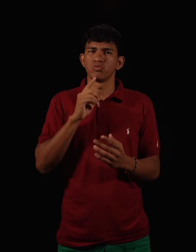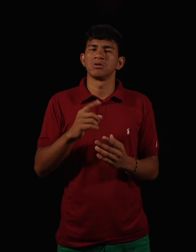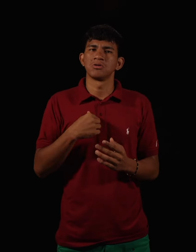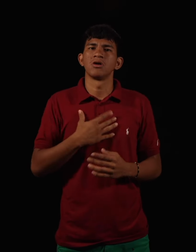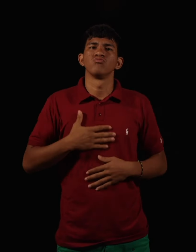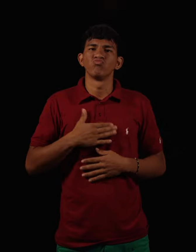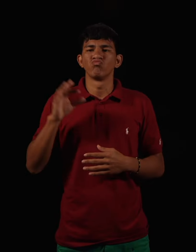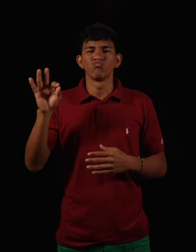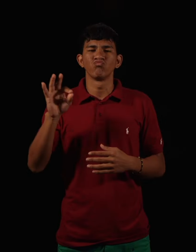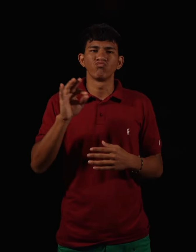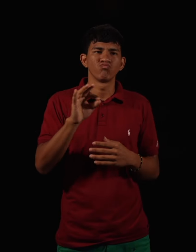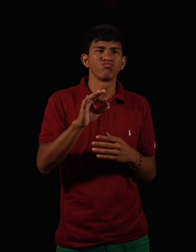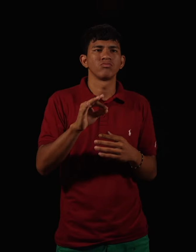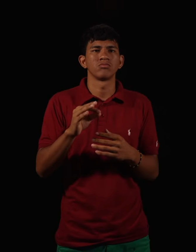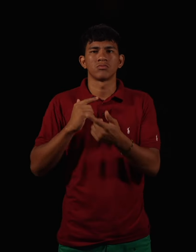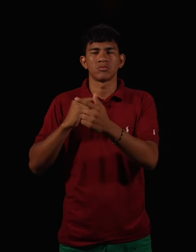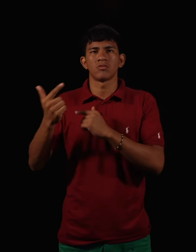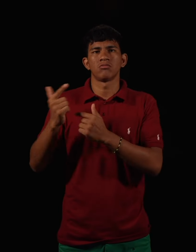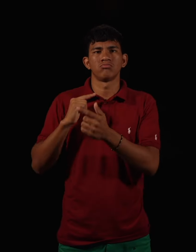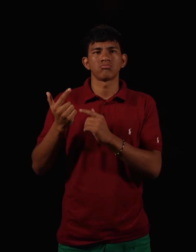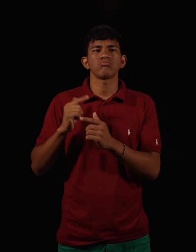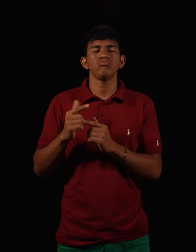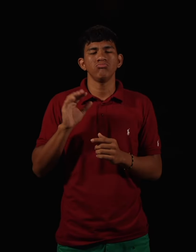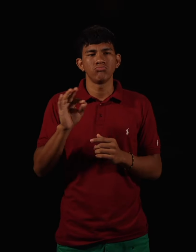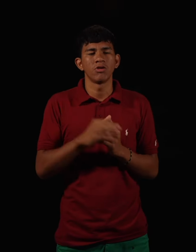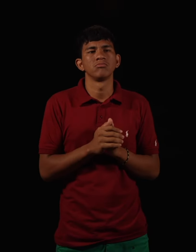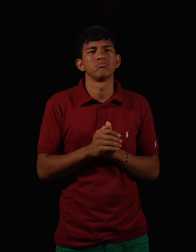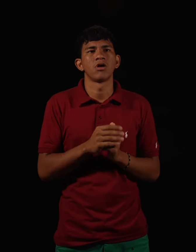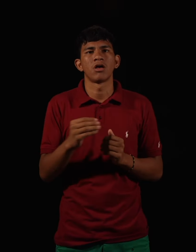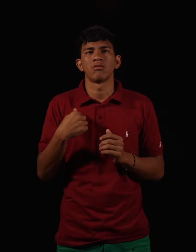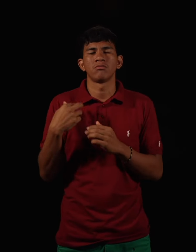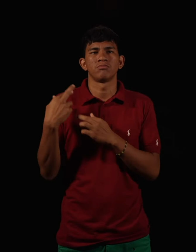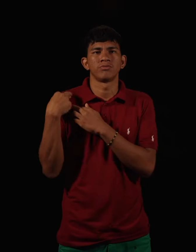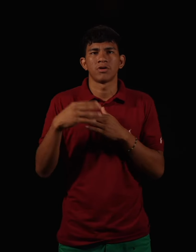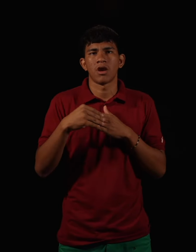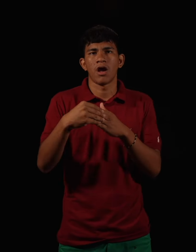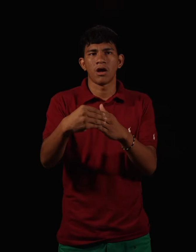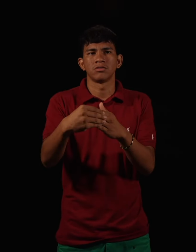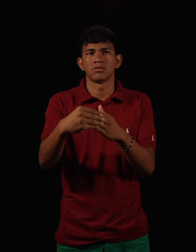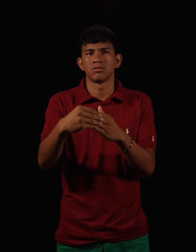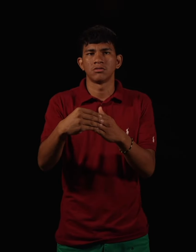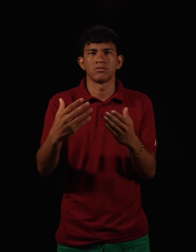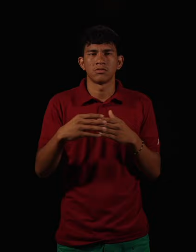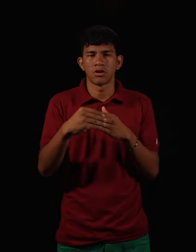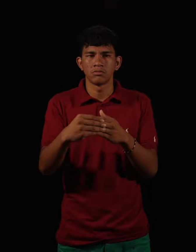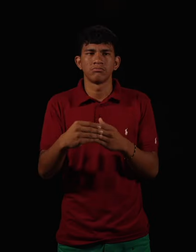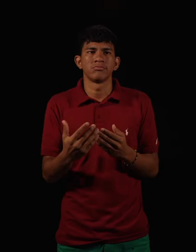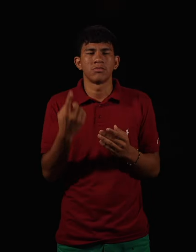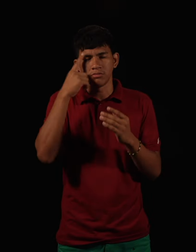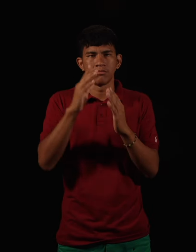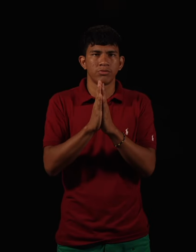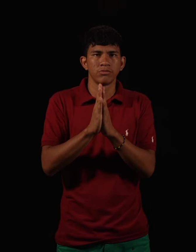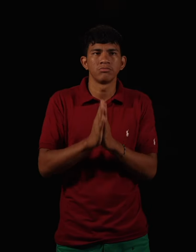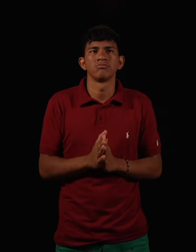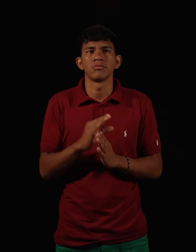and I've enjoyed learning to preach, and I enjoy preaching. And now Nathaniel and I take turns for preaching. I also